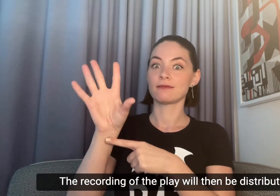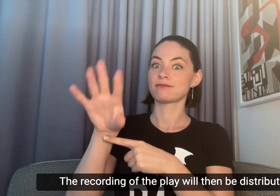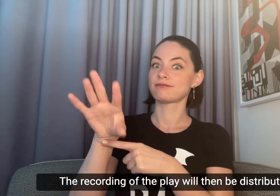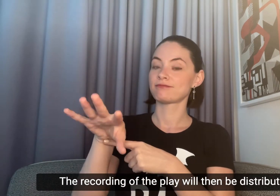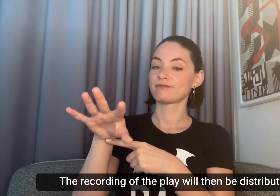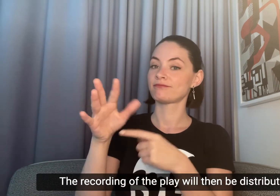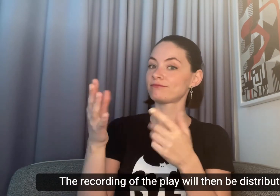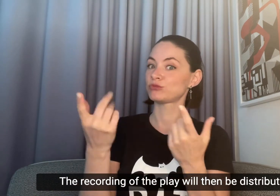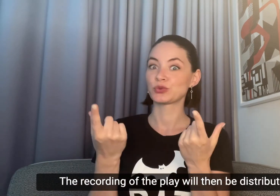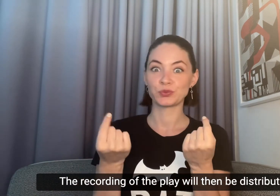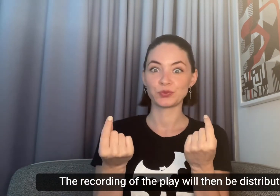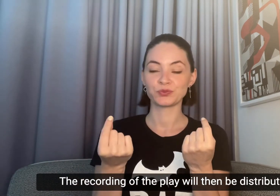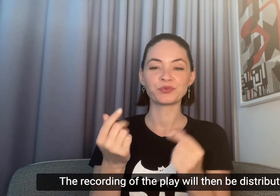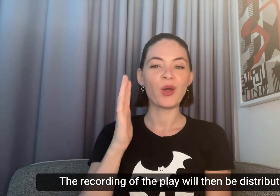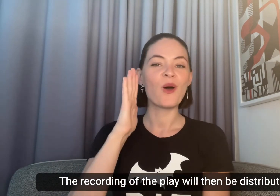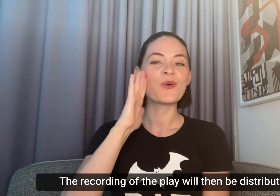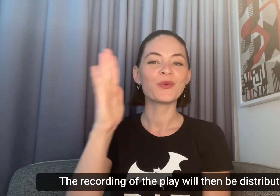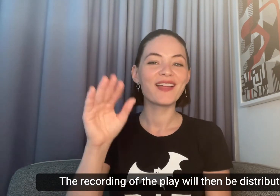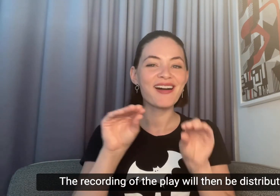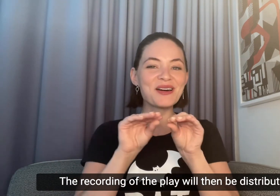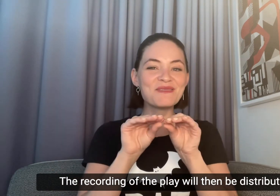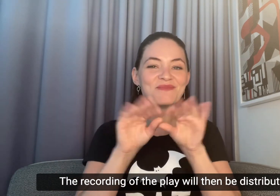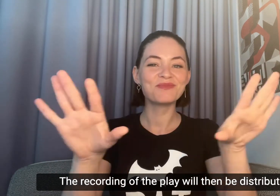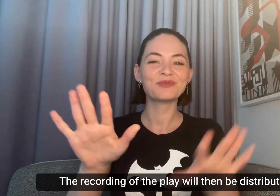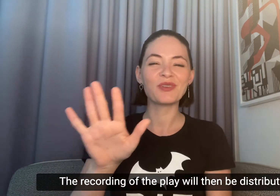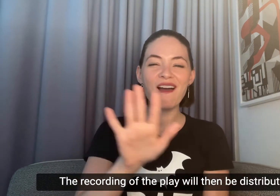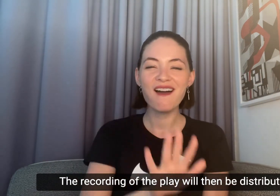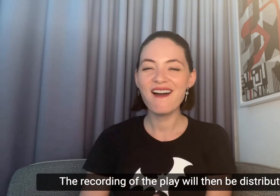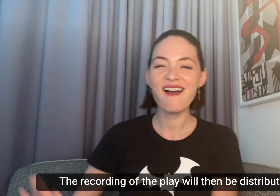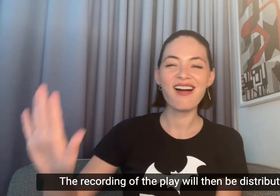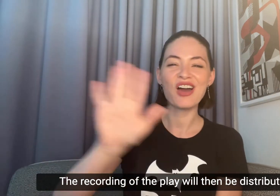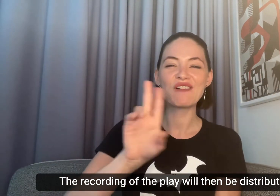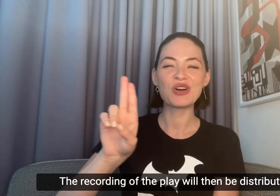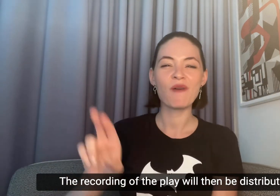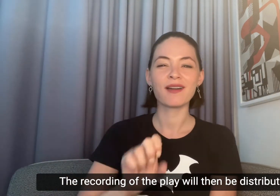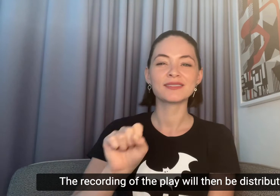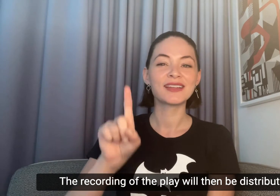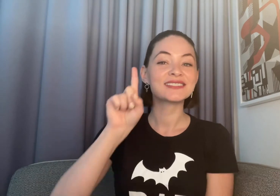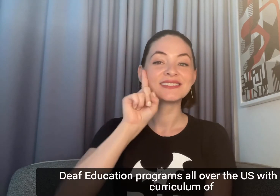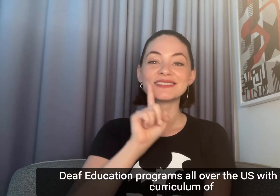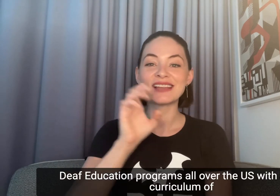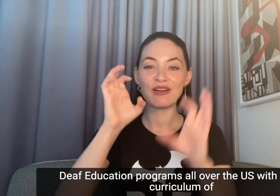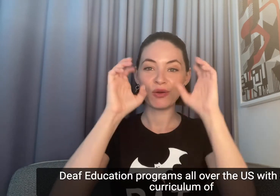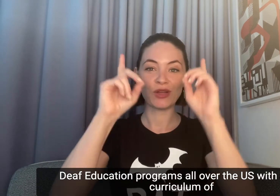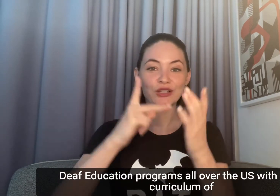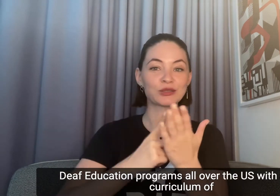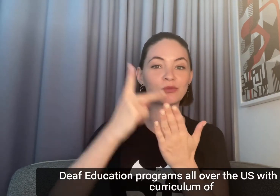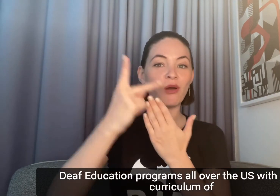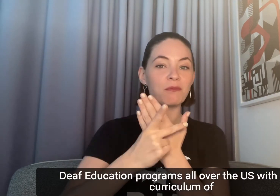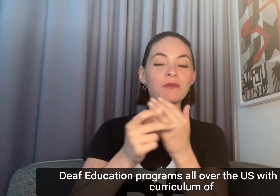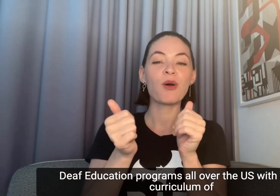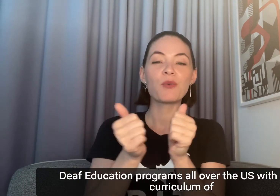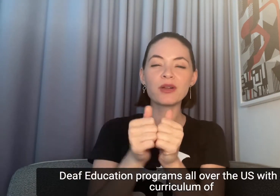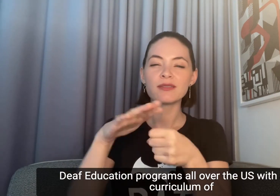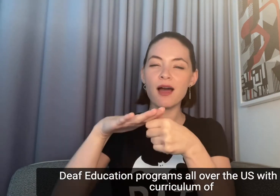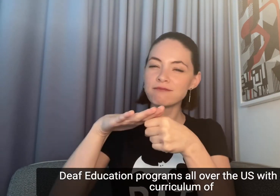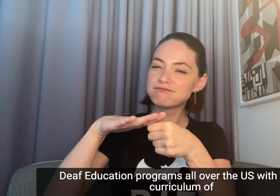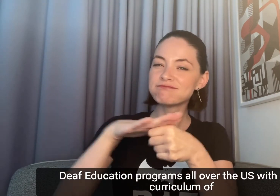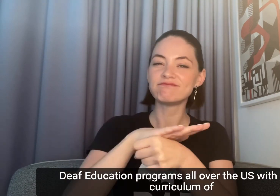The recording of the play will then be distributed to deaf education programs all over the